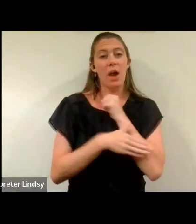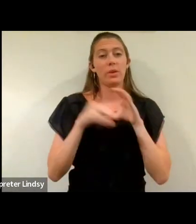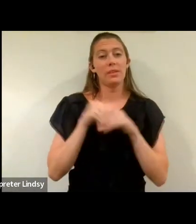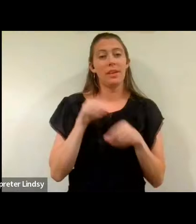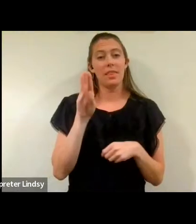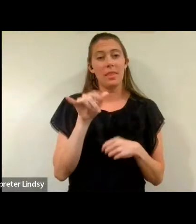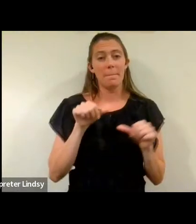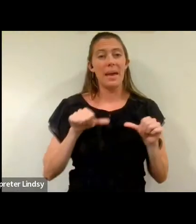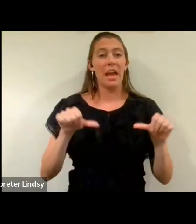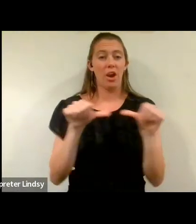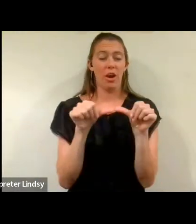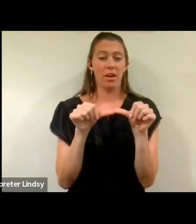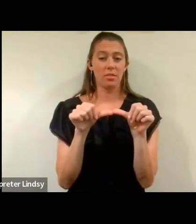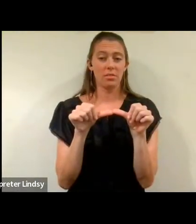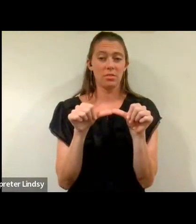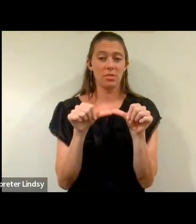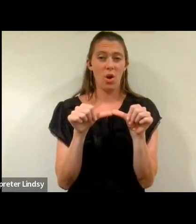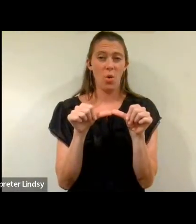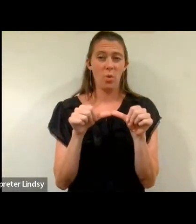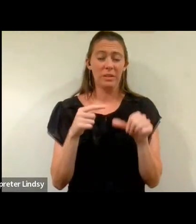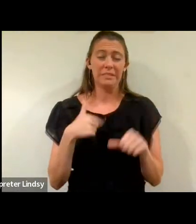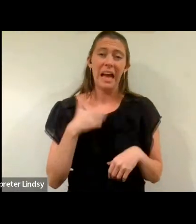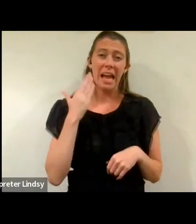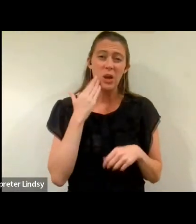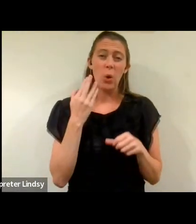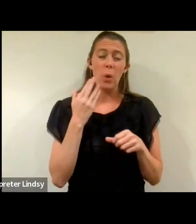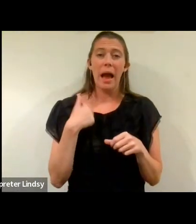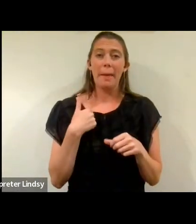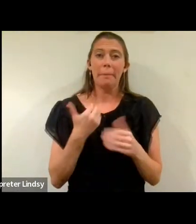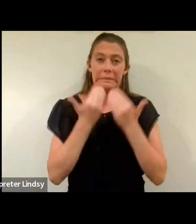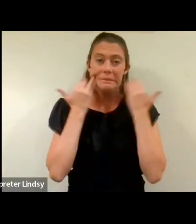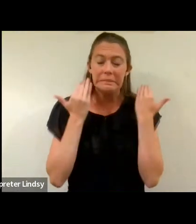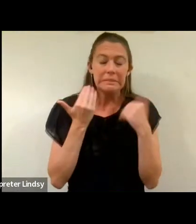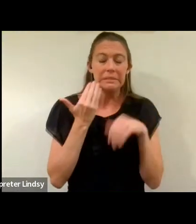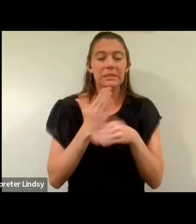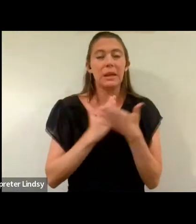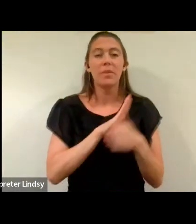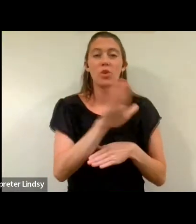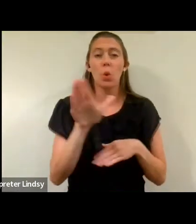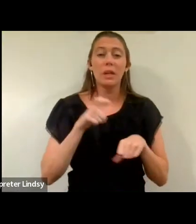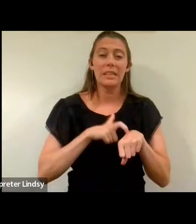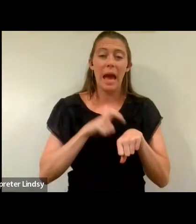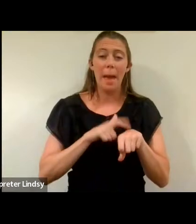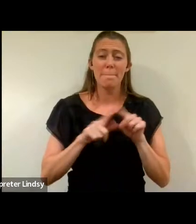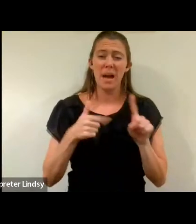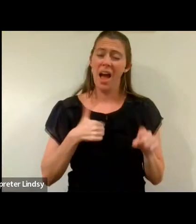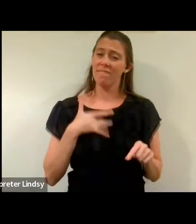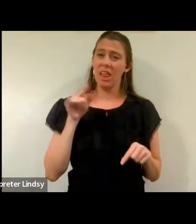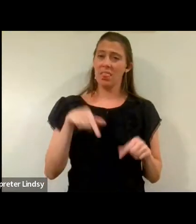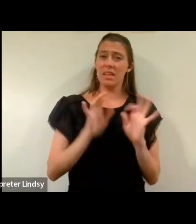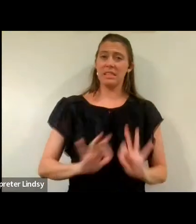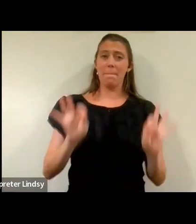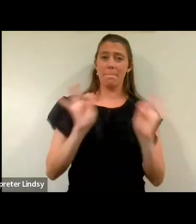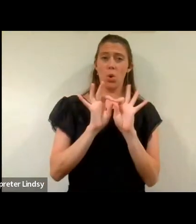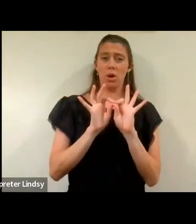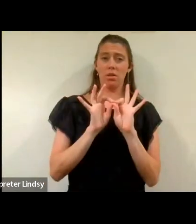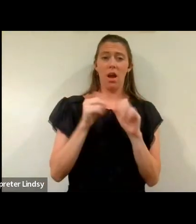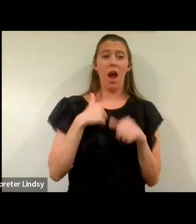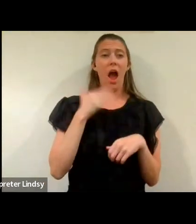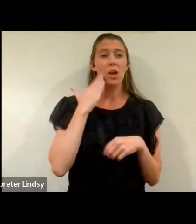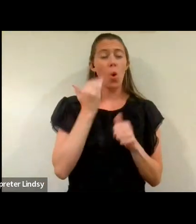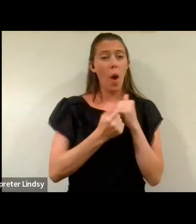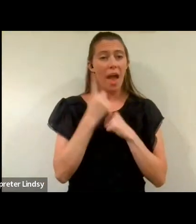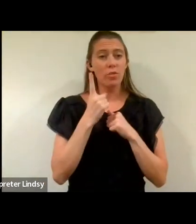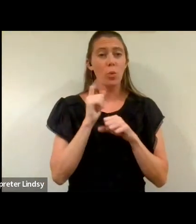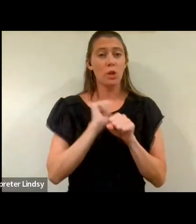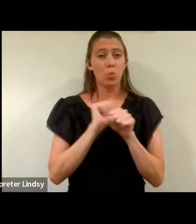time, but I'm being very, I'm adamant about, I know we're all working so hard for this,